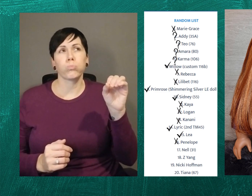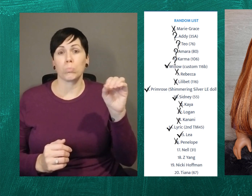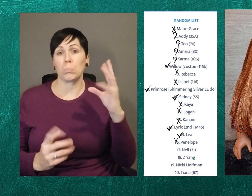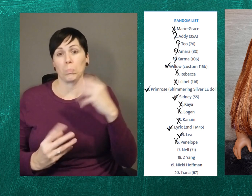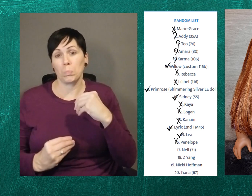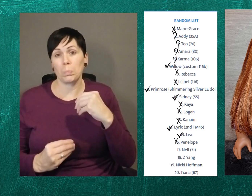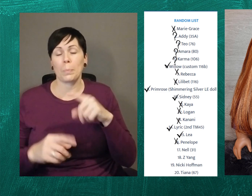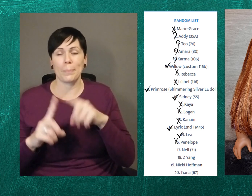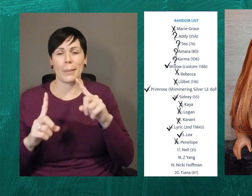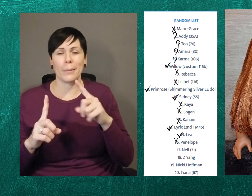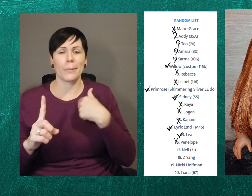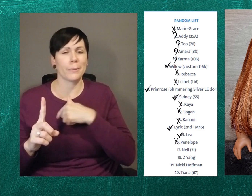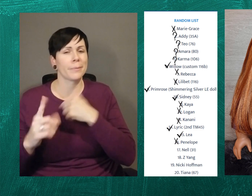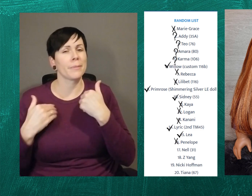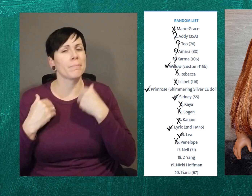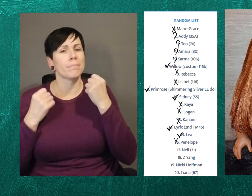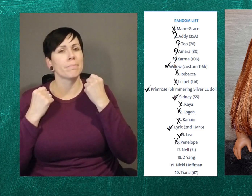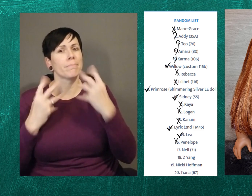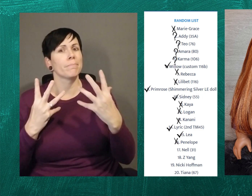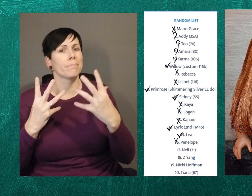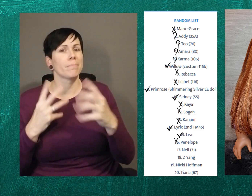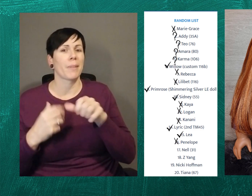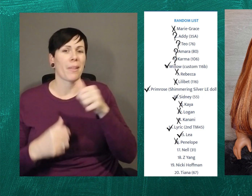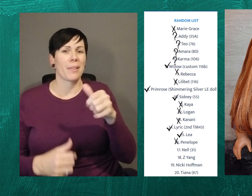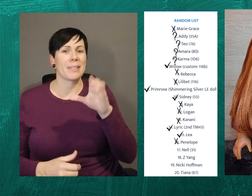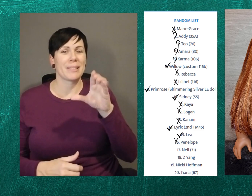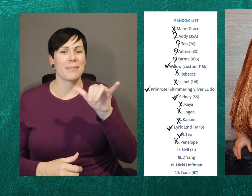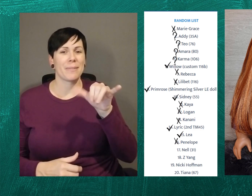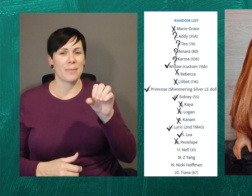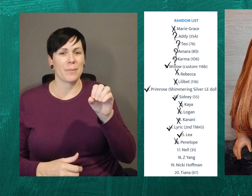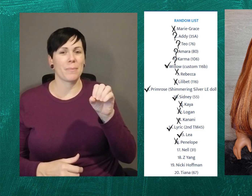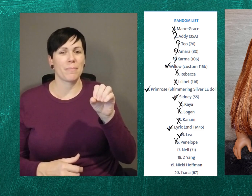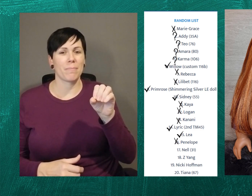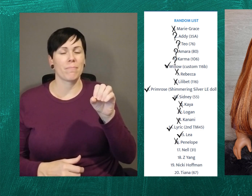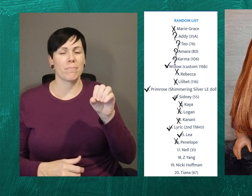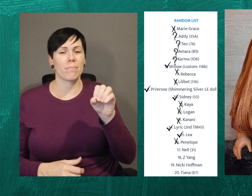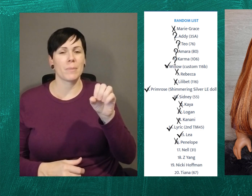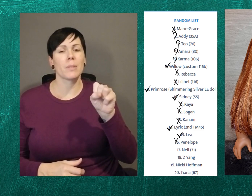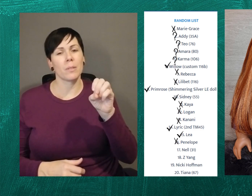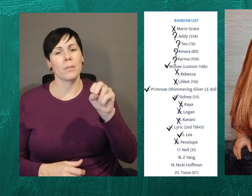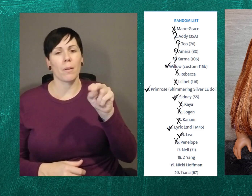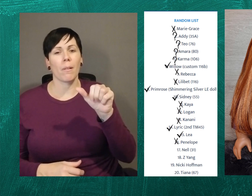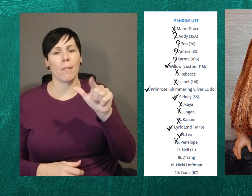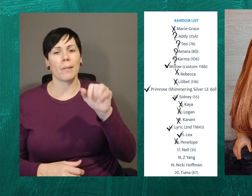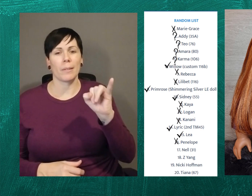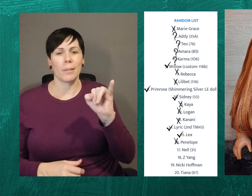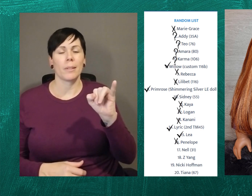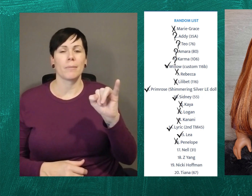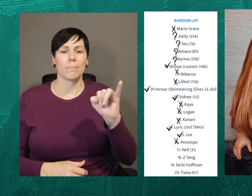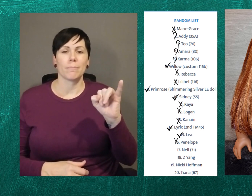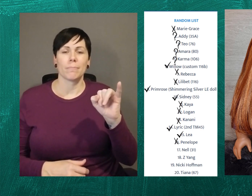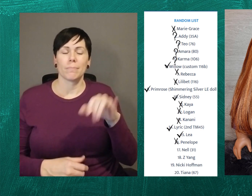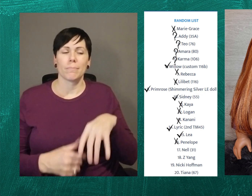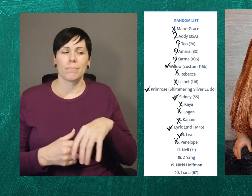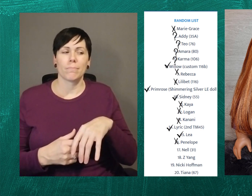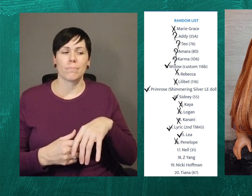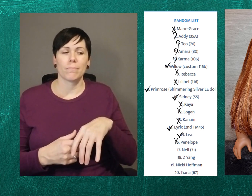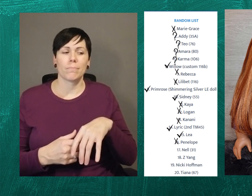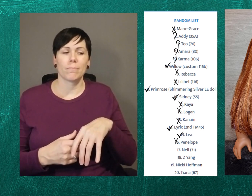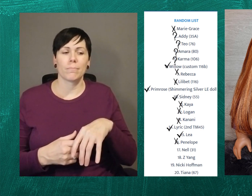are other Sonali mold customs that we have that I like better. She wouldn't make my top 20. She's gorgeous, but